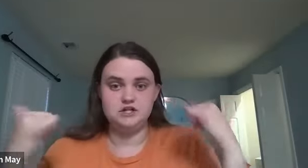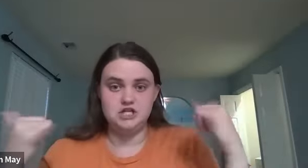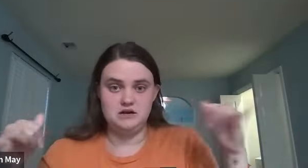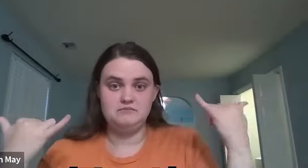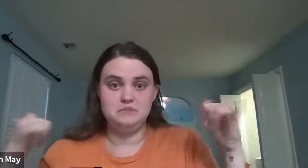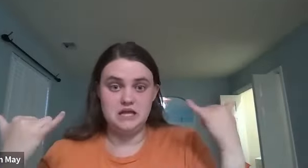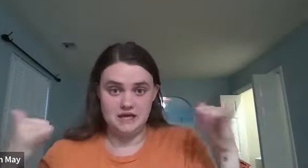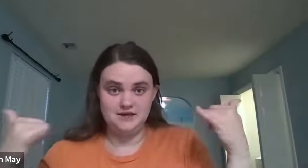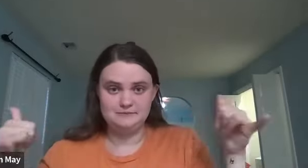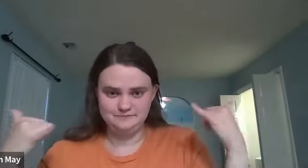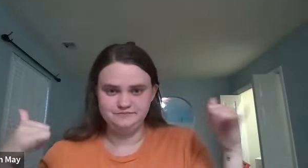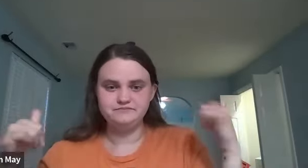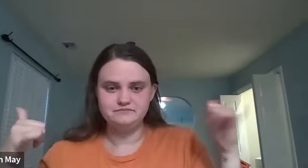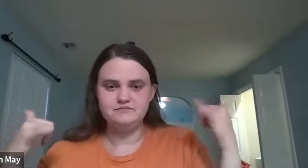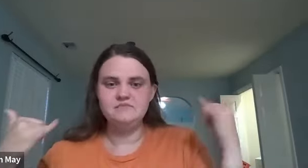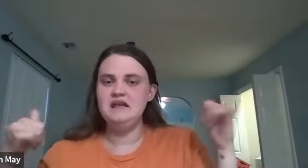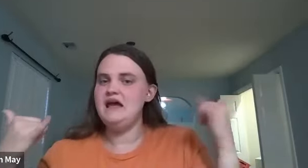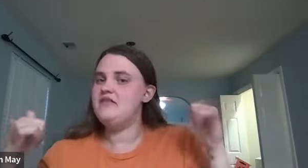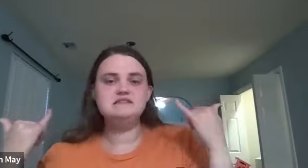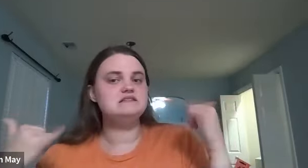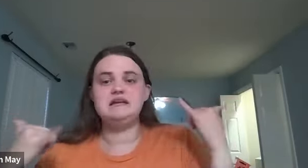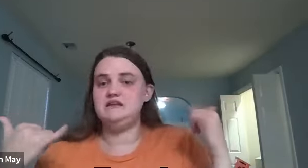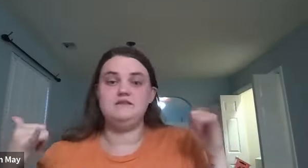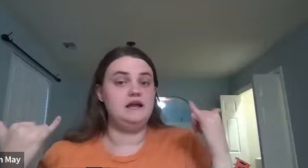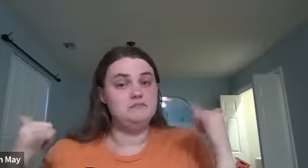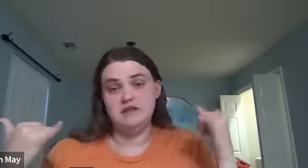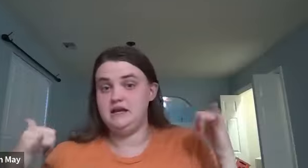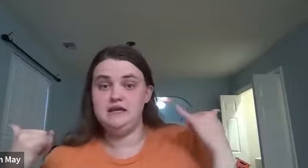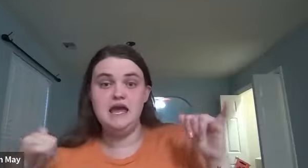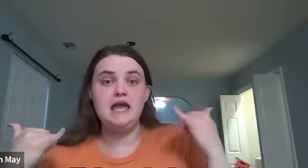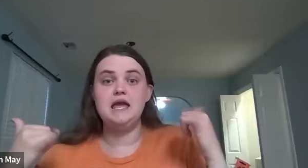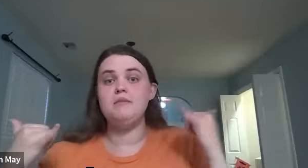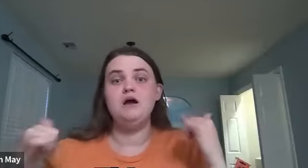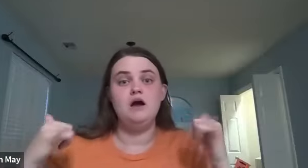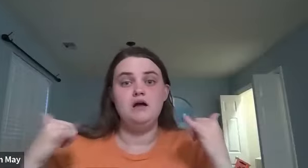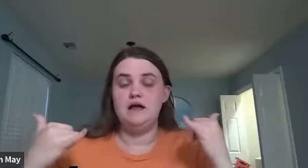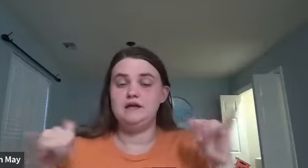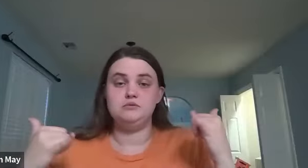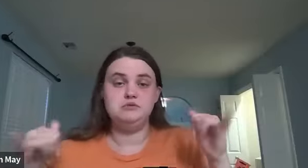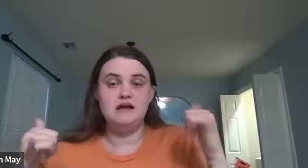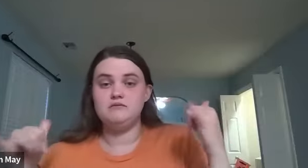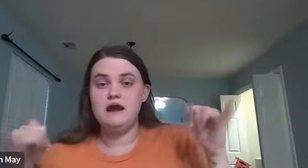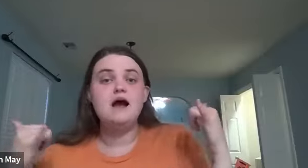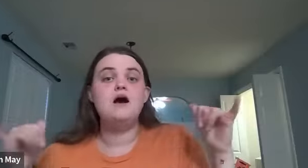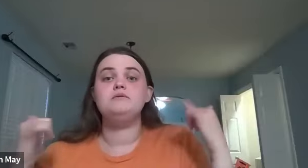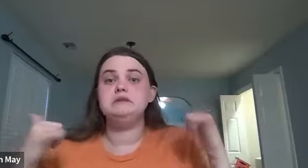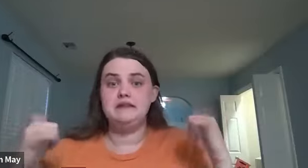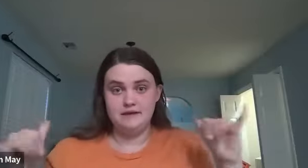shake them, play. And this is like anything, like I'm playing a game, like you're playing around, play.